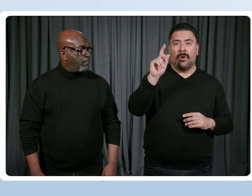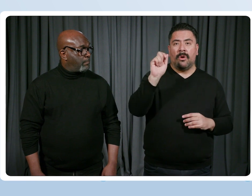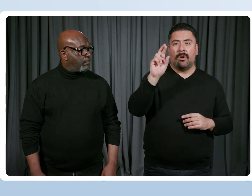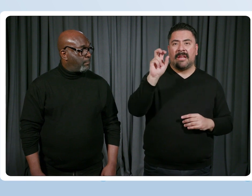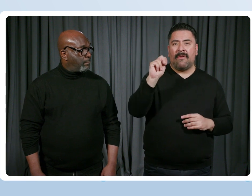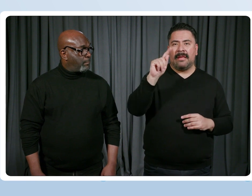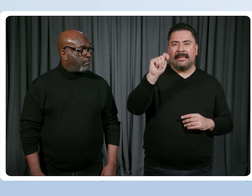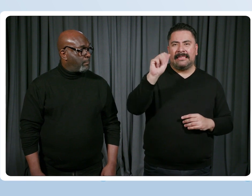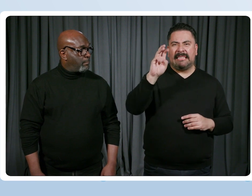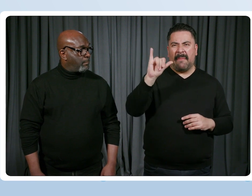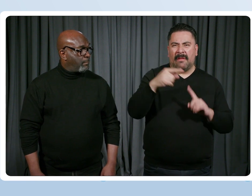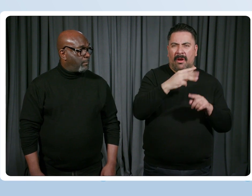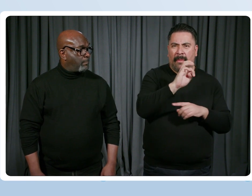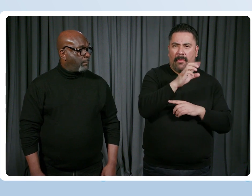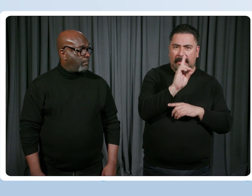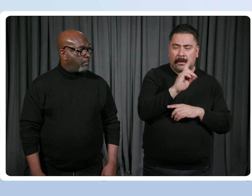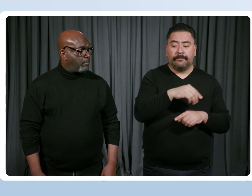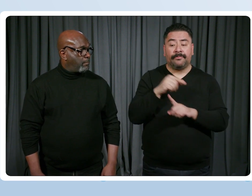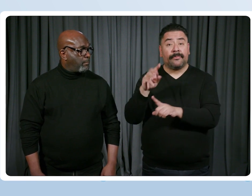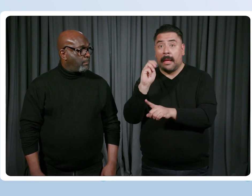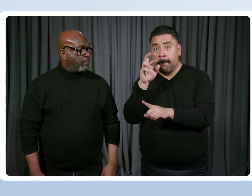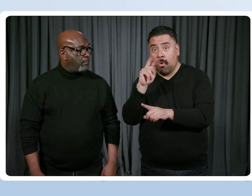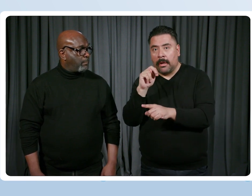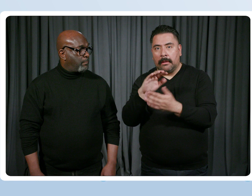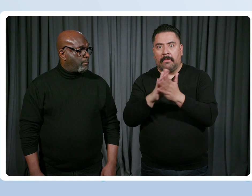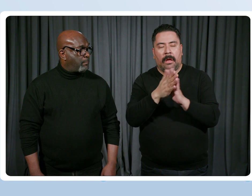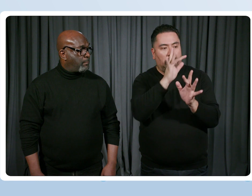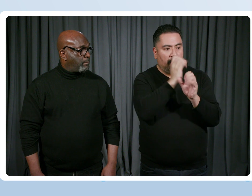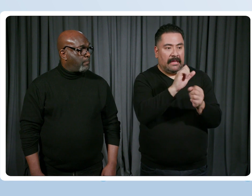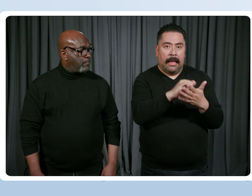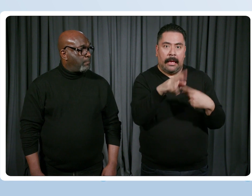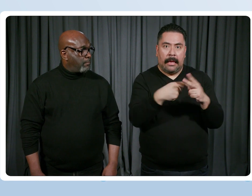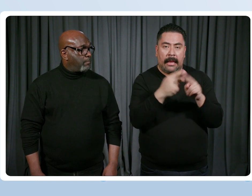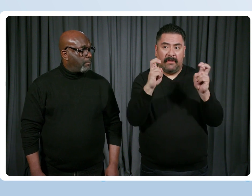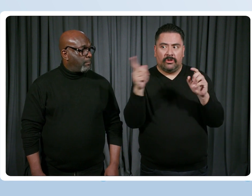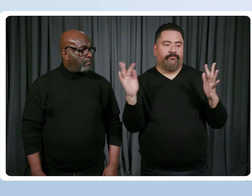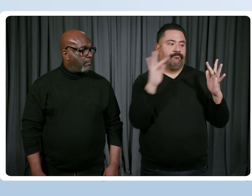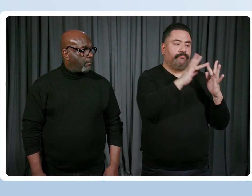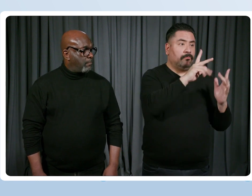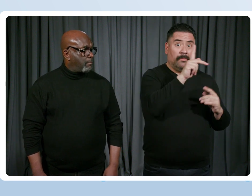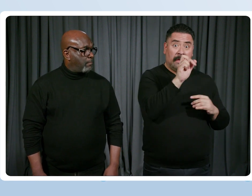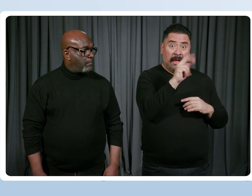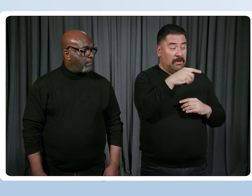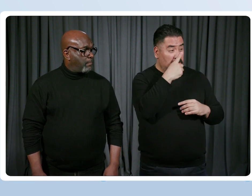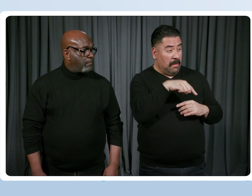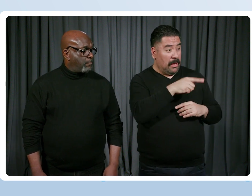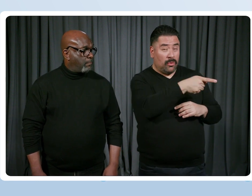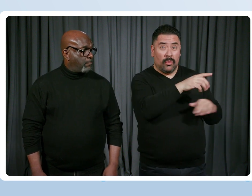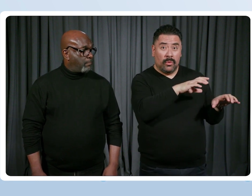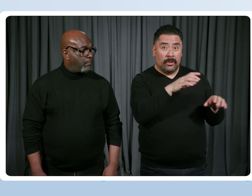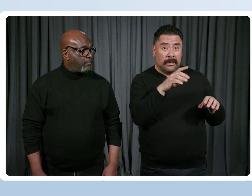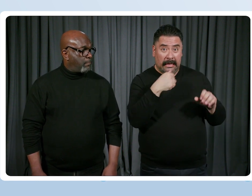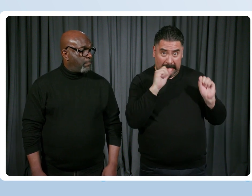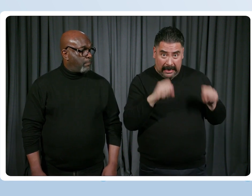attend that. And Morgan became very interested in these kind of issues and reached out to Karen Tamley and asked if she could do her